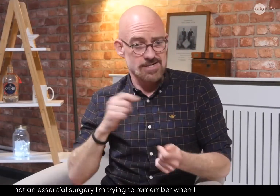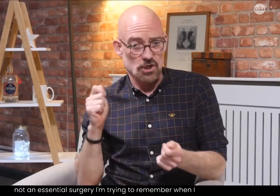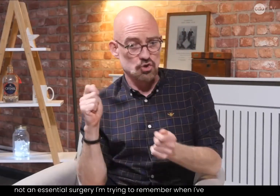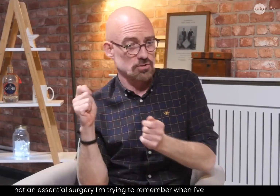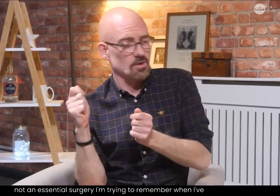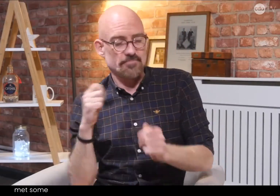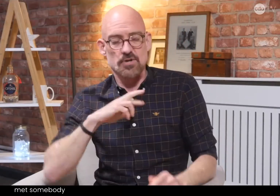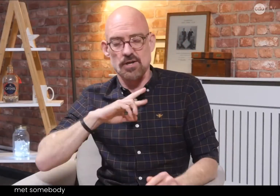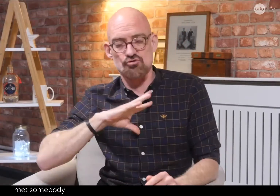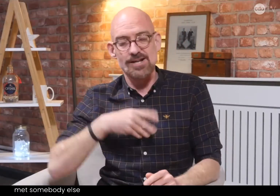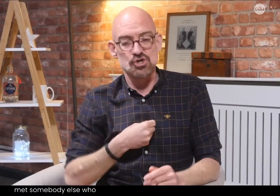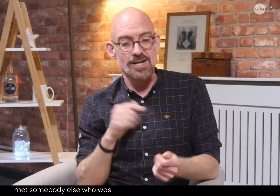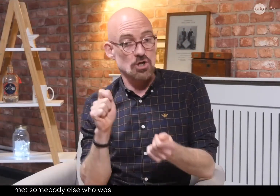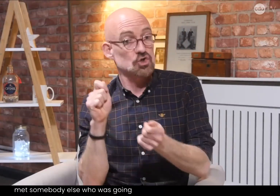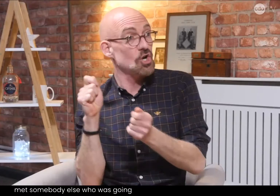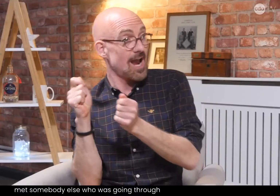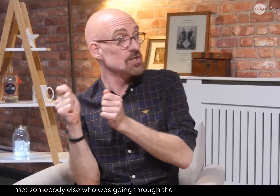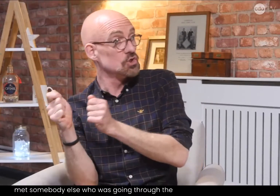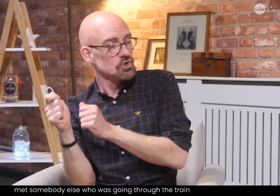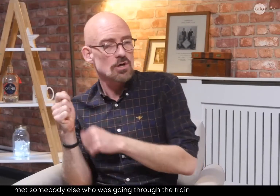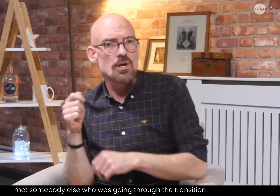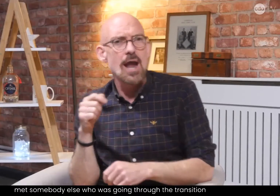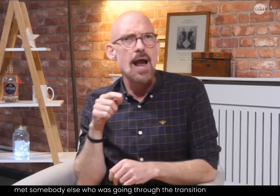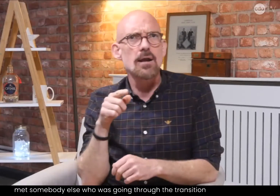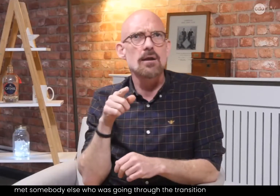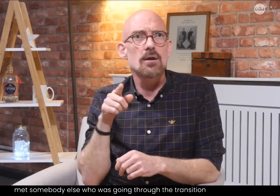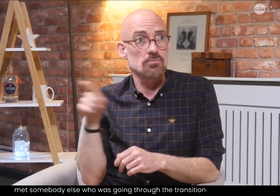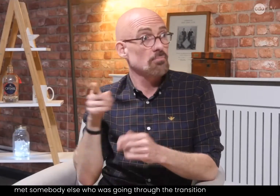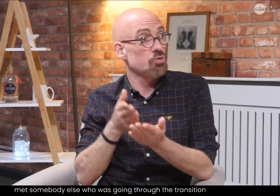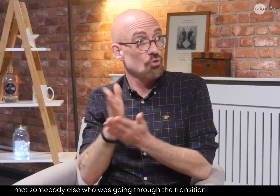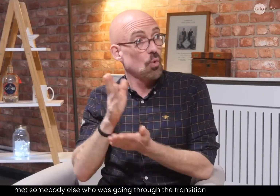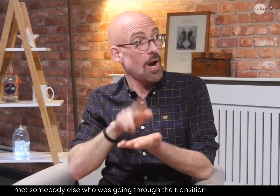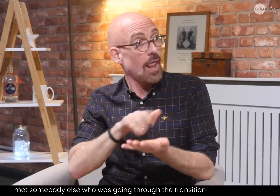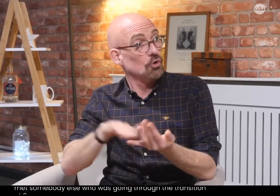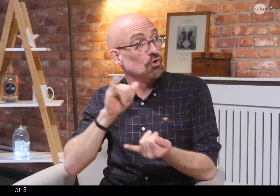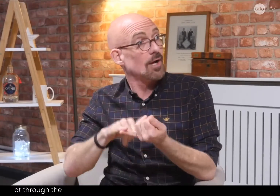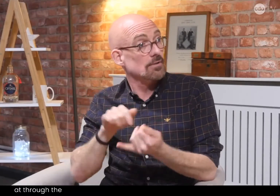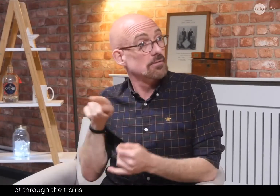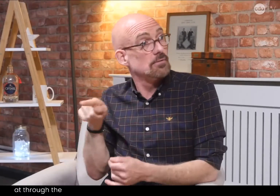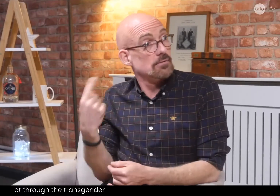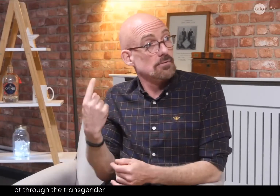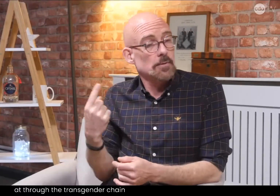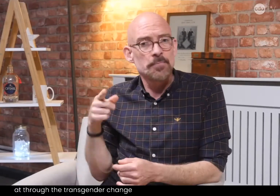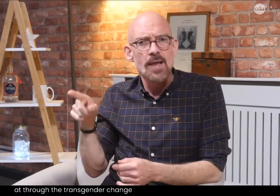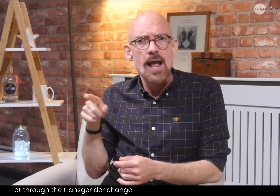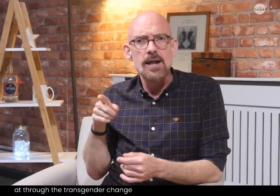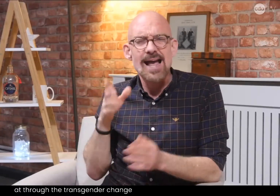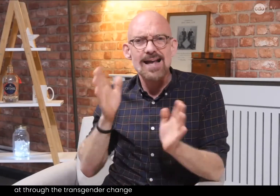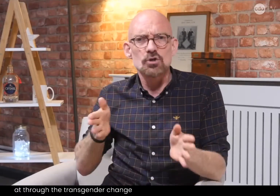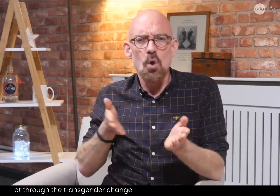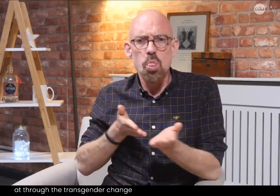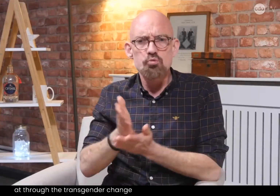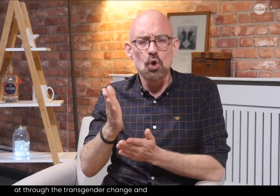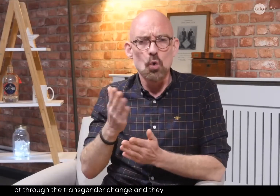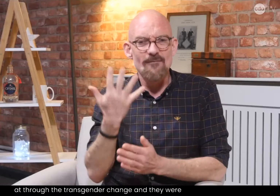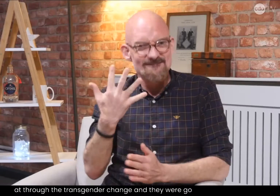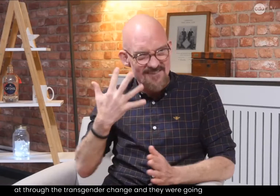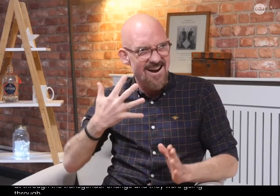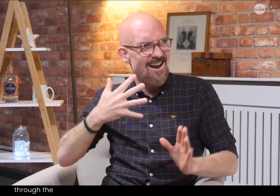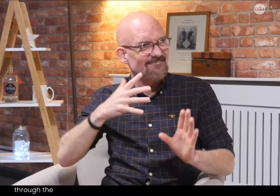going through the transition, through the transgender change, and they were going through the NHS. But they